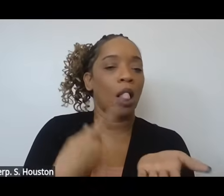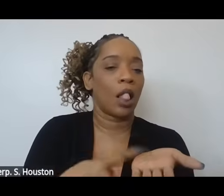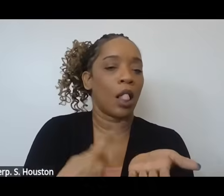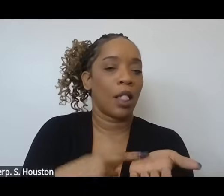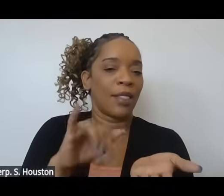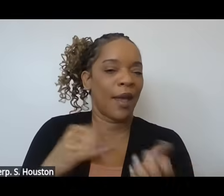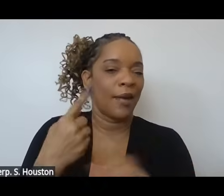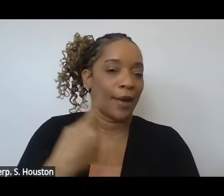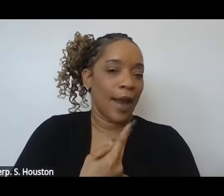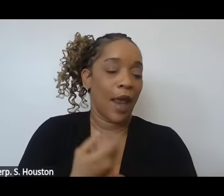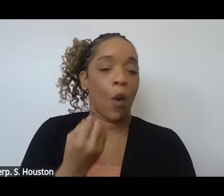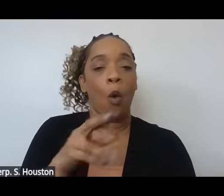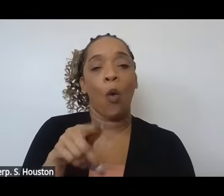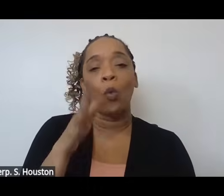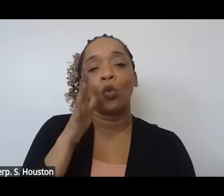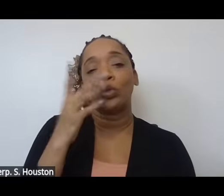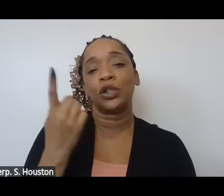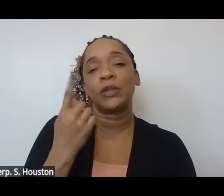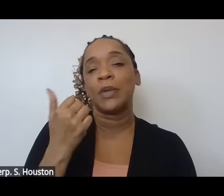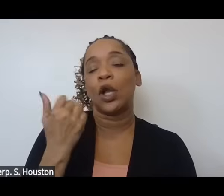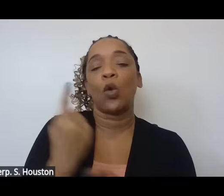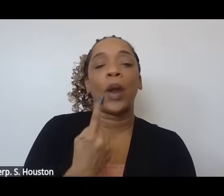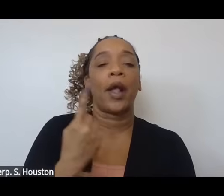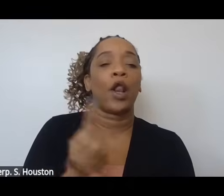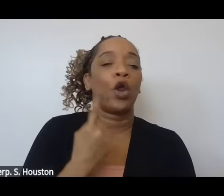is just a regularly scheduled once a month meeting.